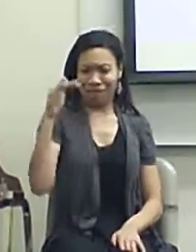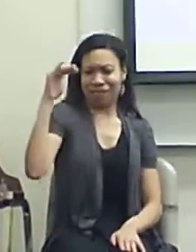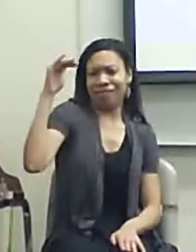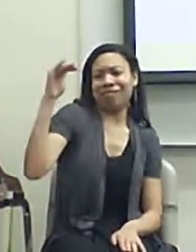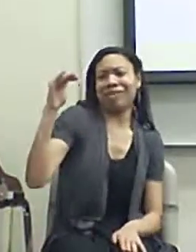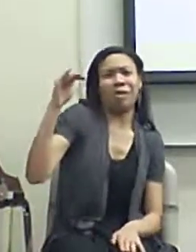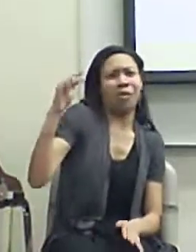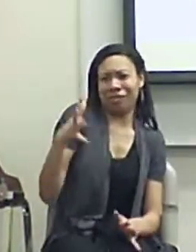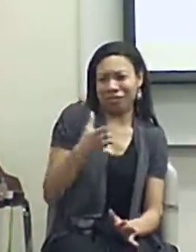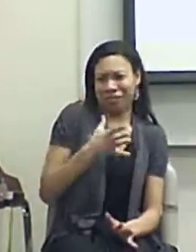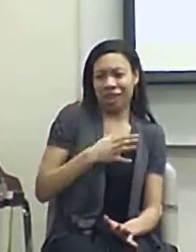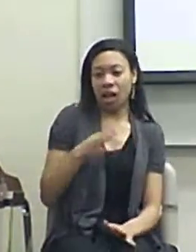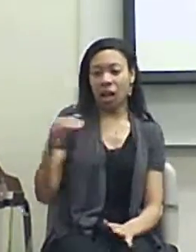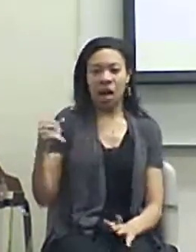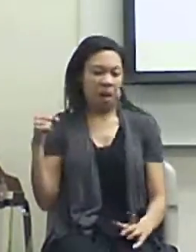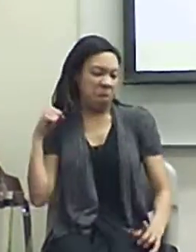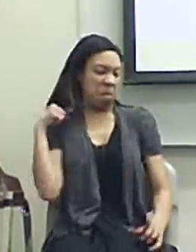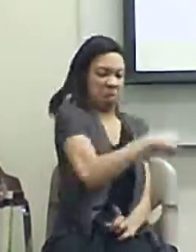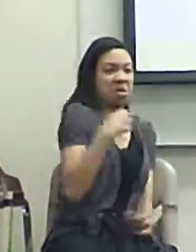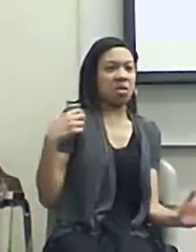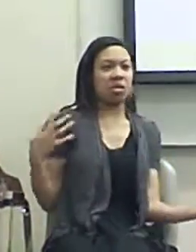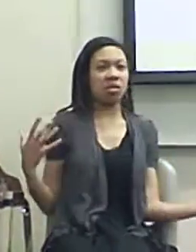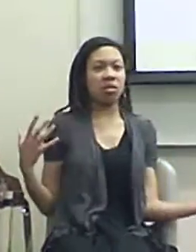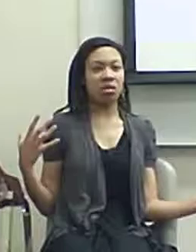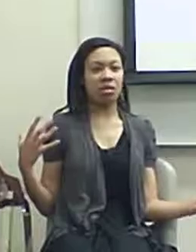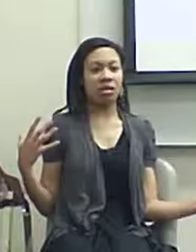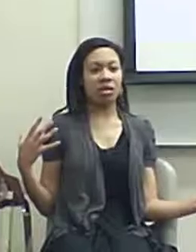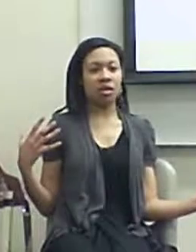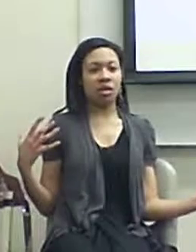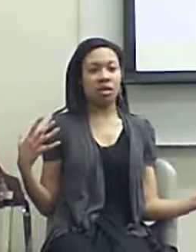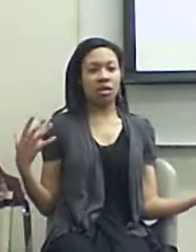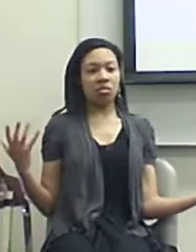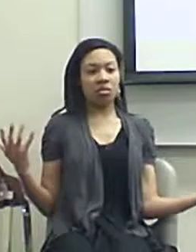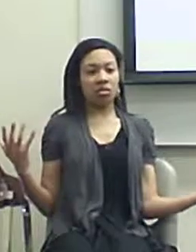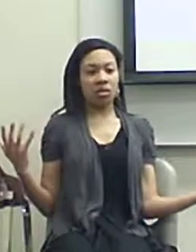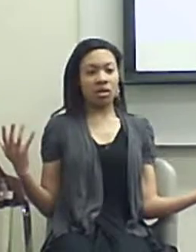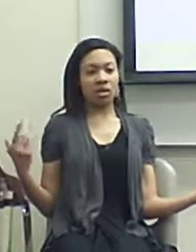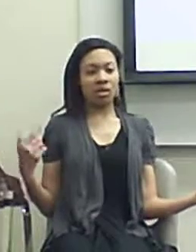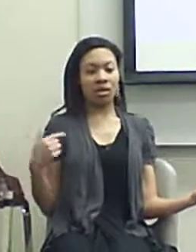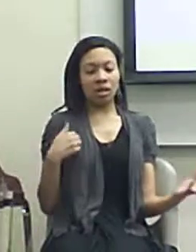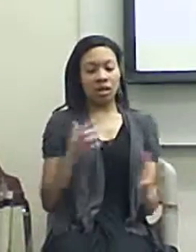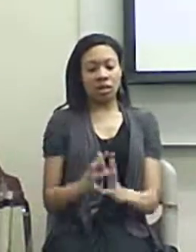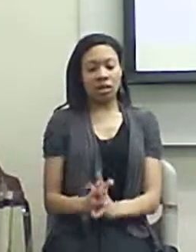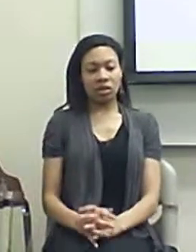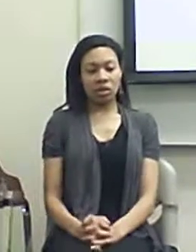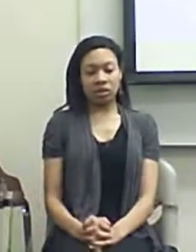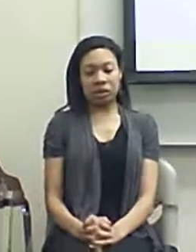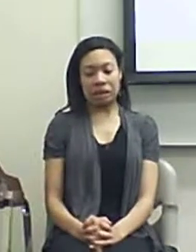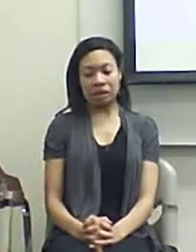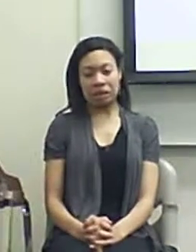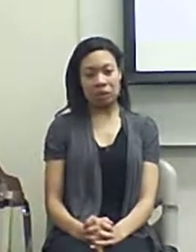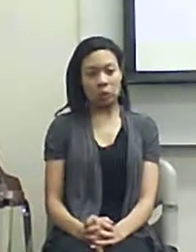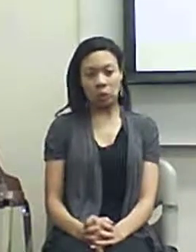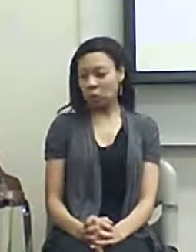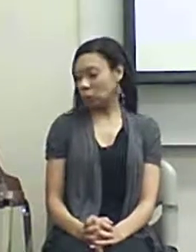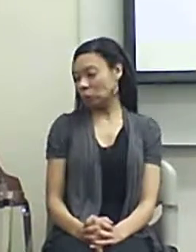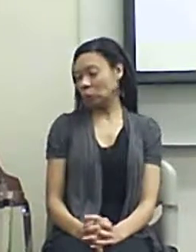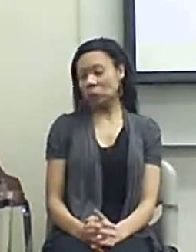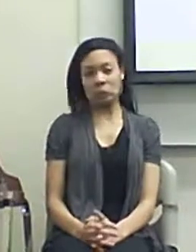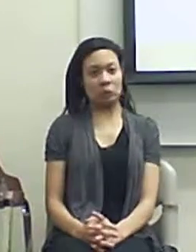lady. Just clocks her. And I just stood there. How hard was that to